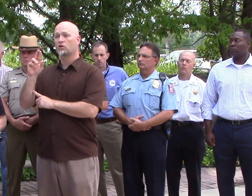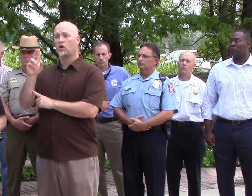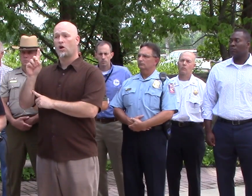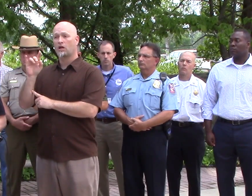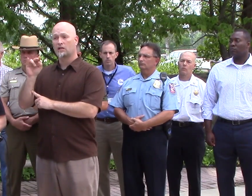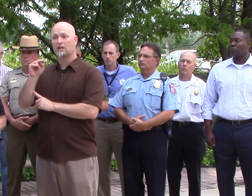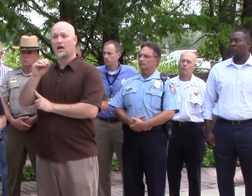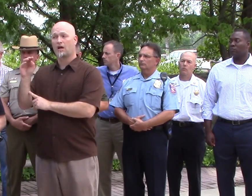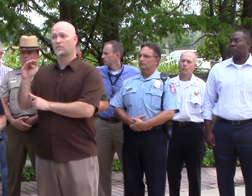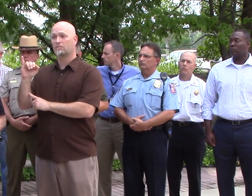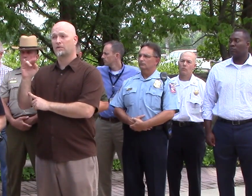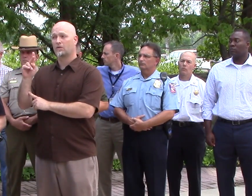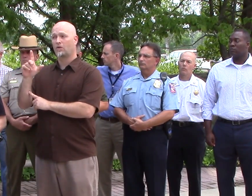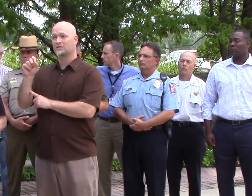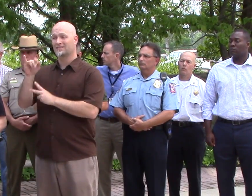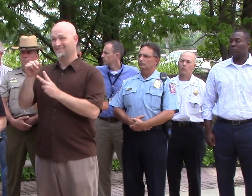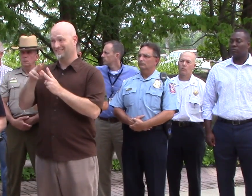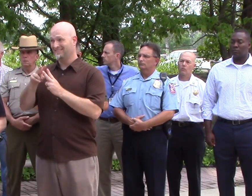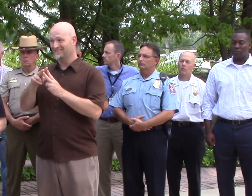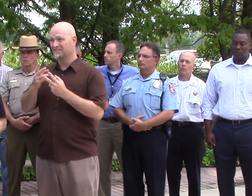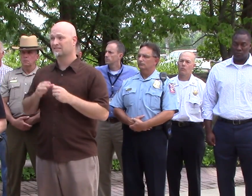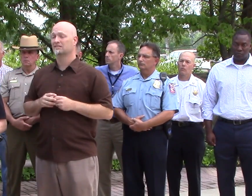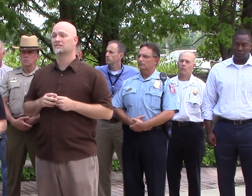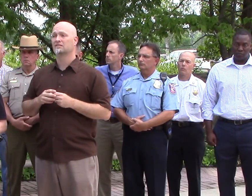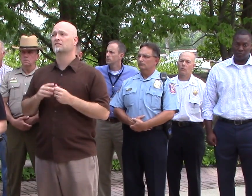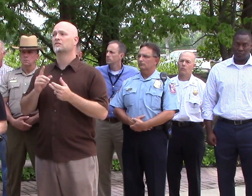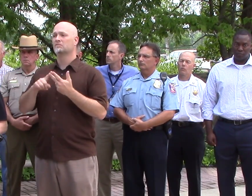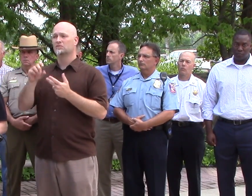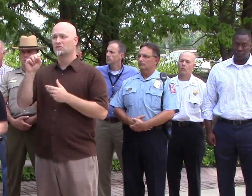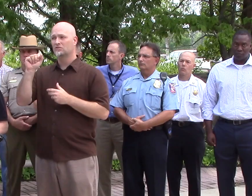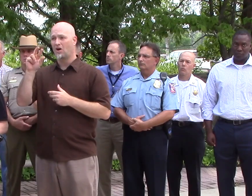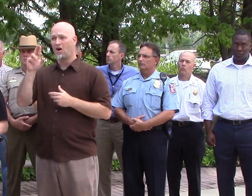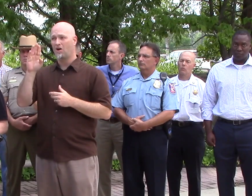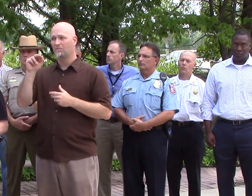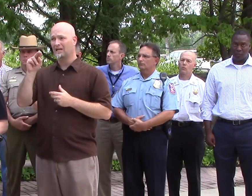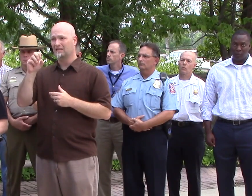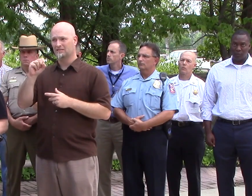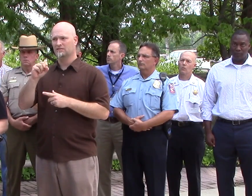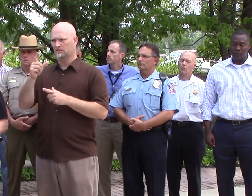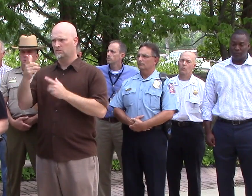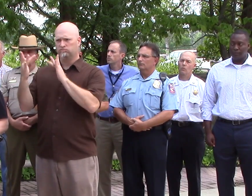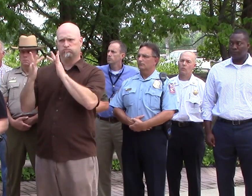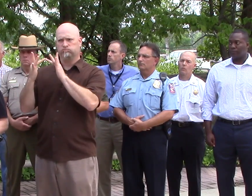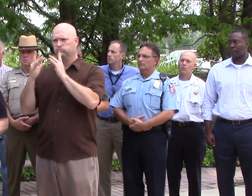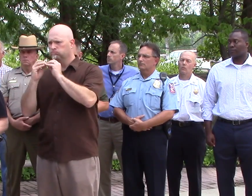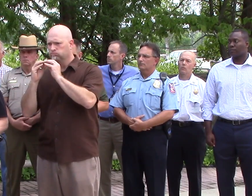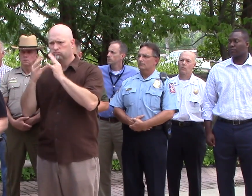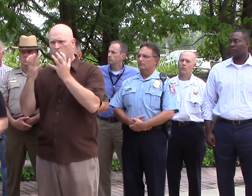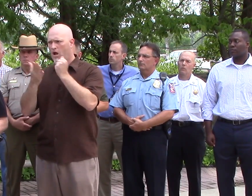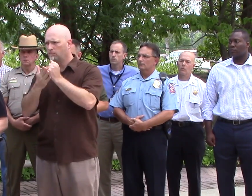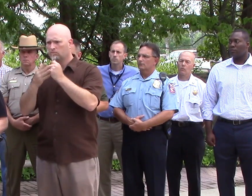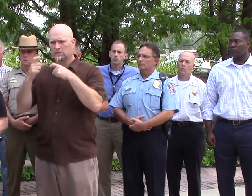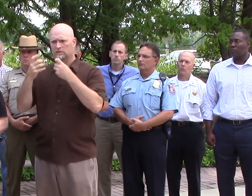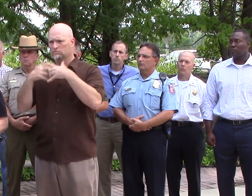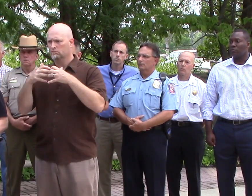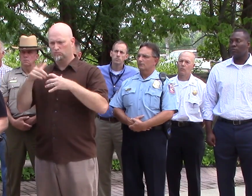that we have such a strong federal delegation that are putting Howard County residents as a priority.